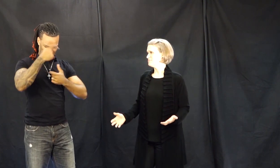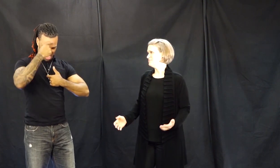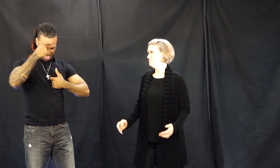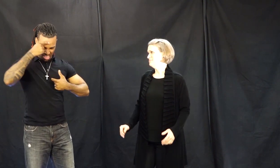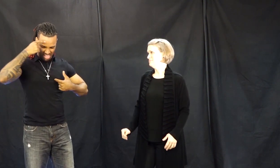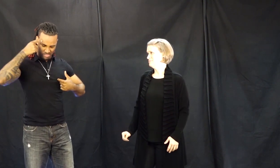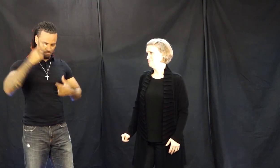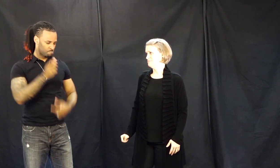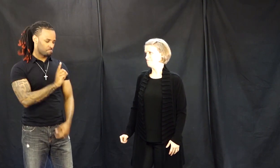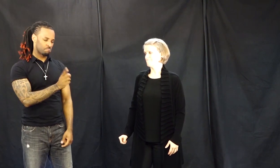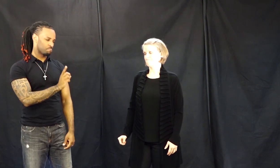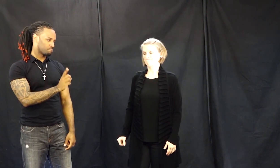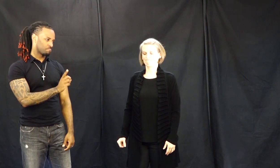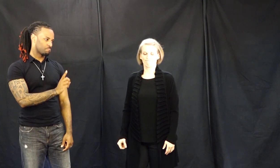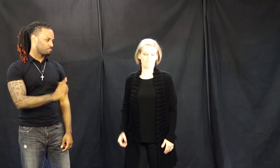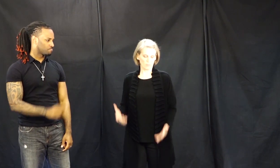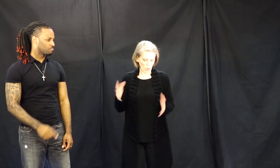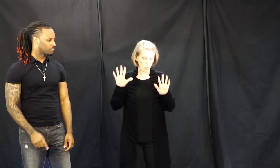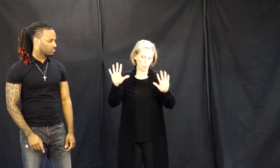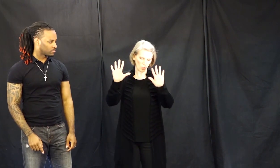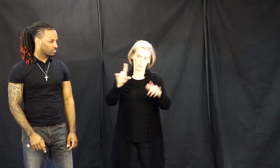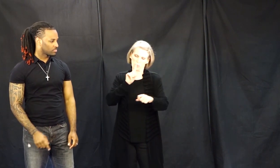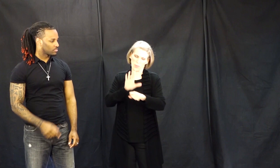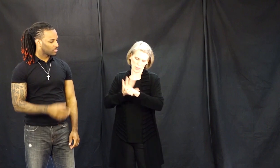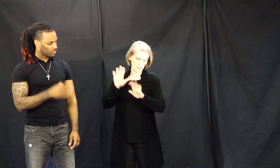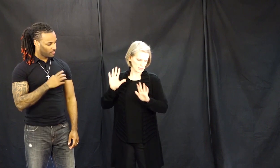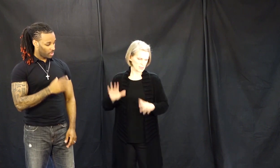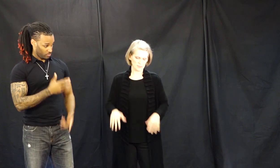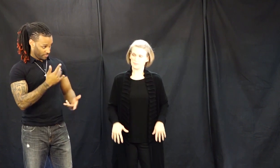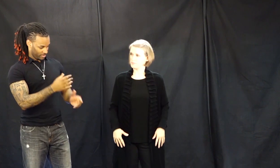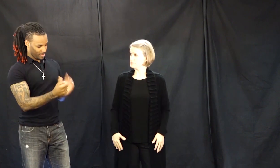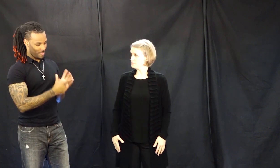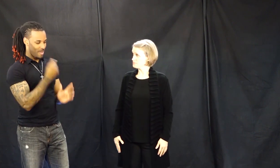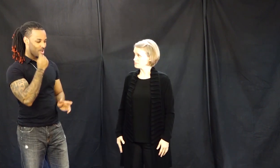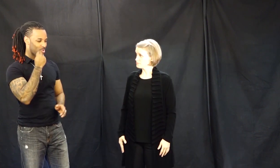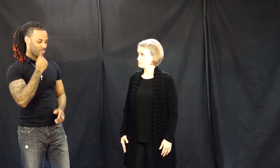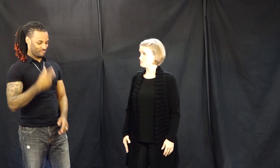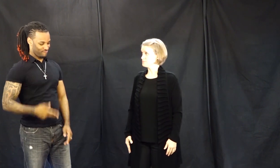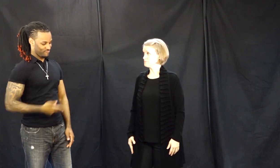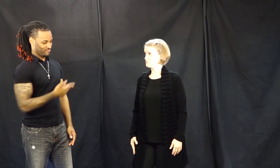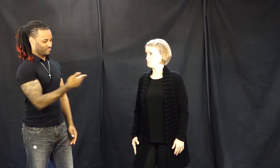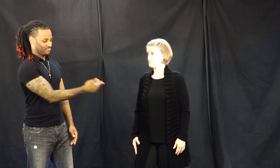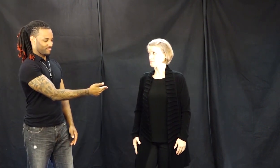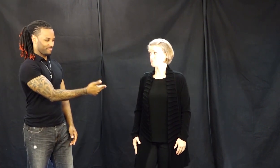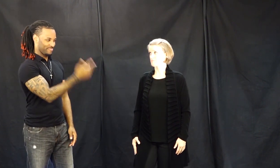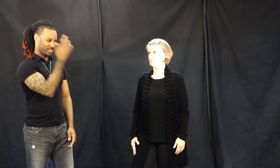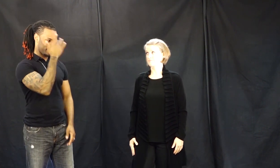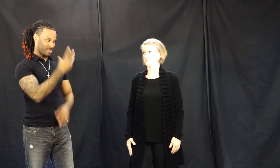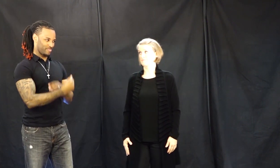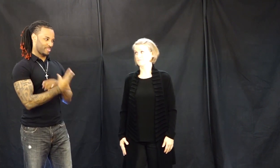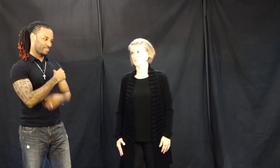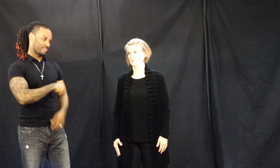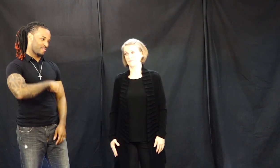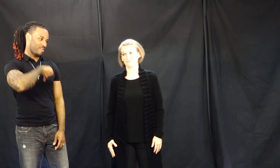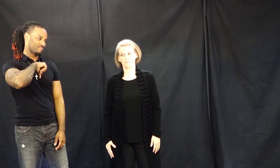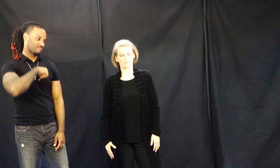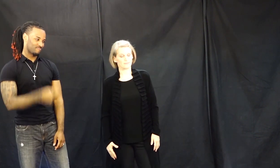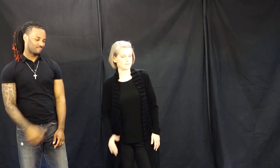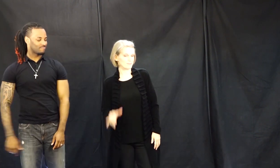your conscience? Okay, I promise. Come back home when you're done. Take my guns, be smart, make me proud, son. My name is